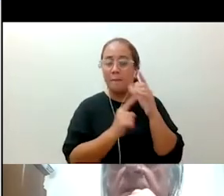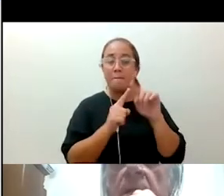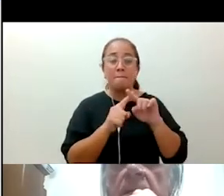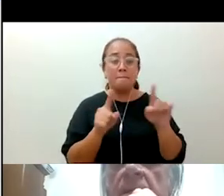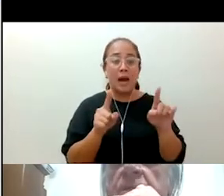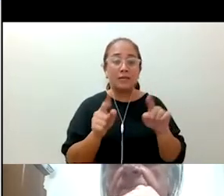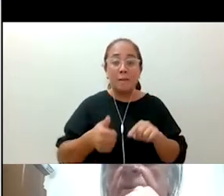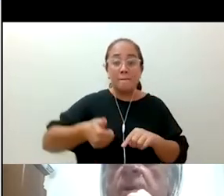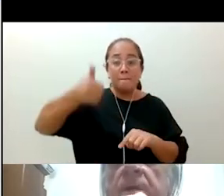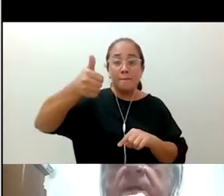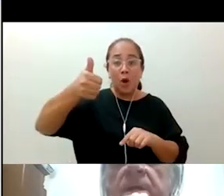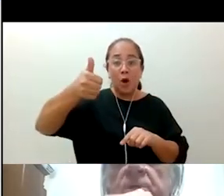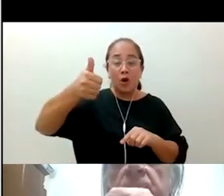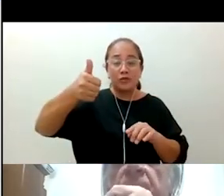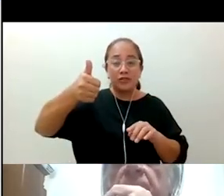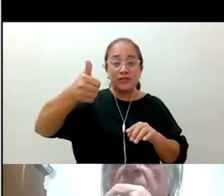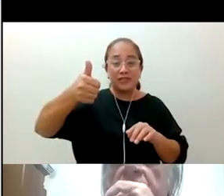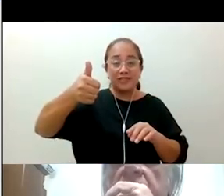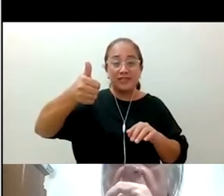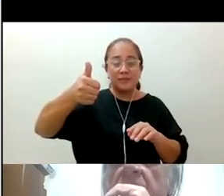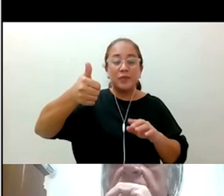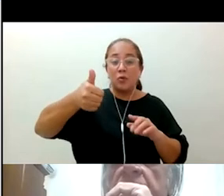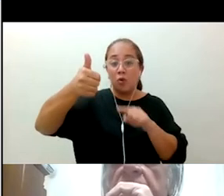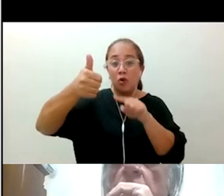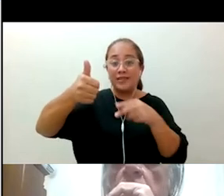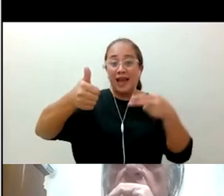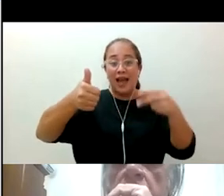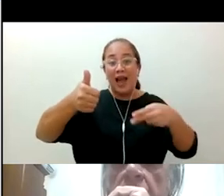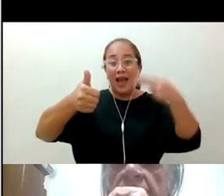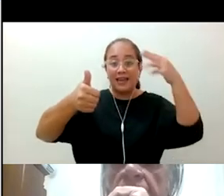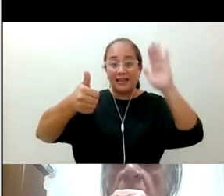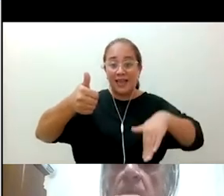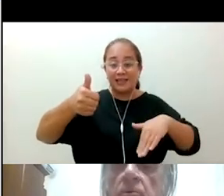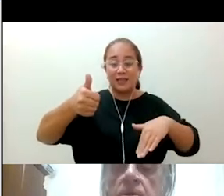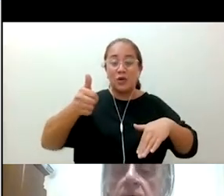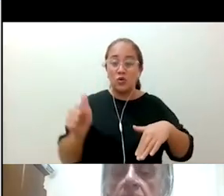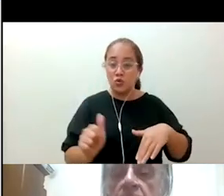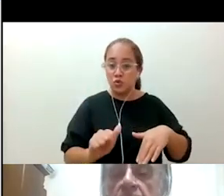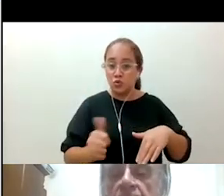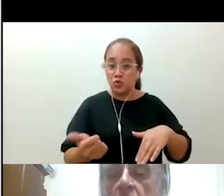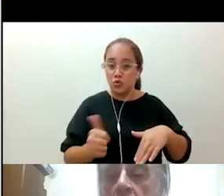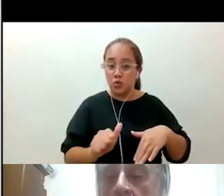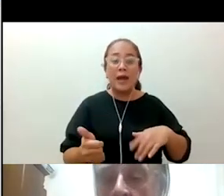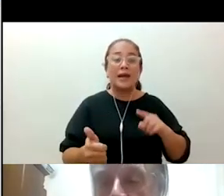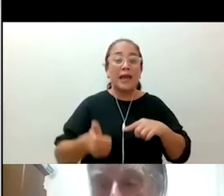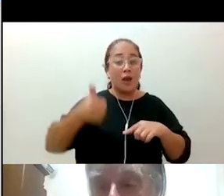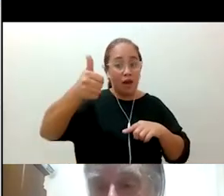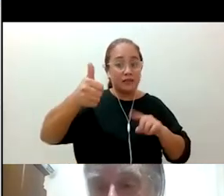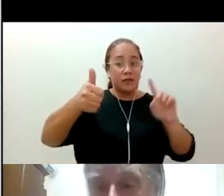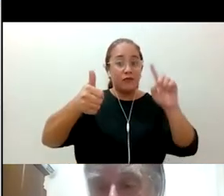most hand shape and orientation, but most is higher than who. So therefore, most occurs before